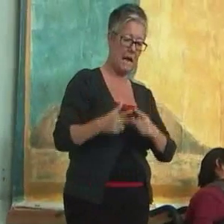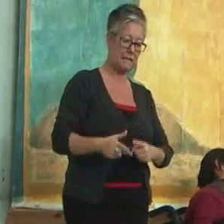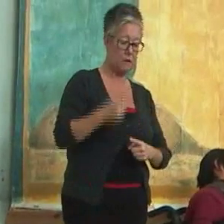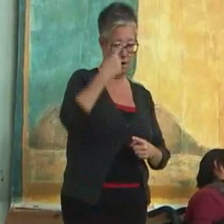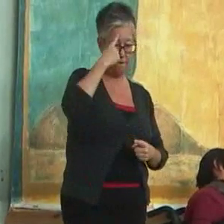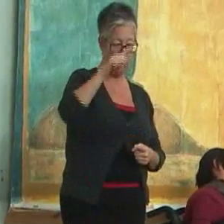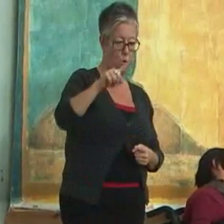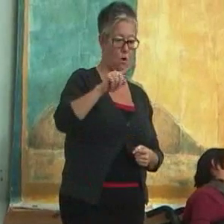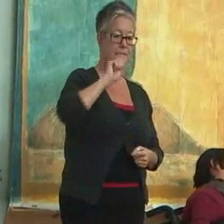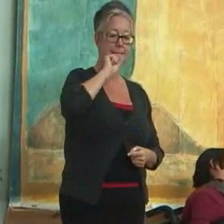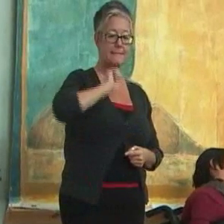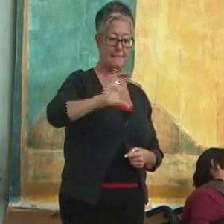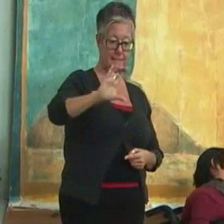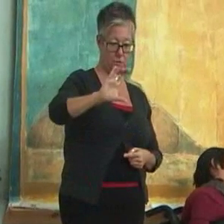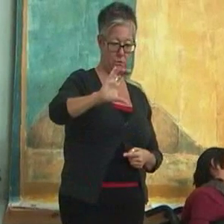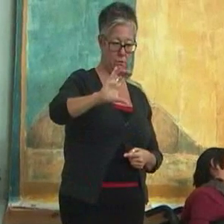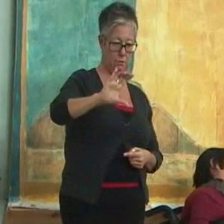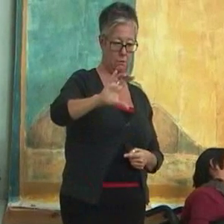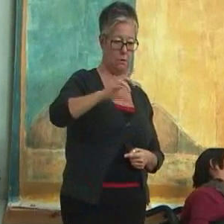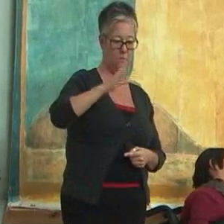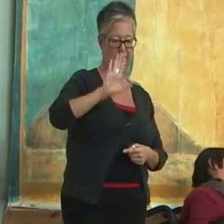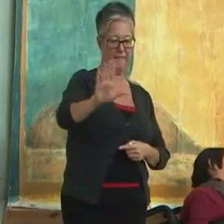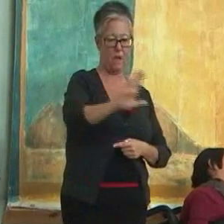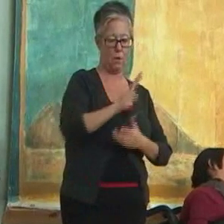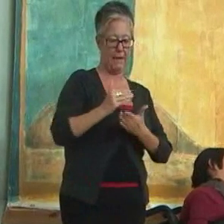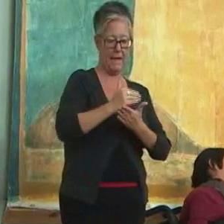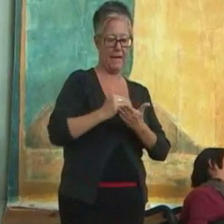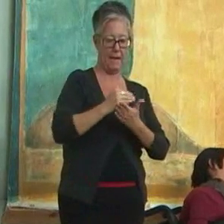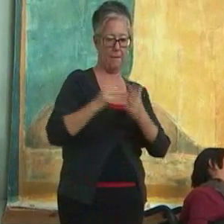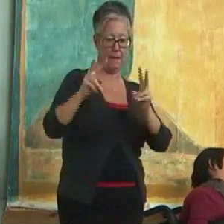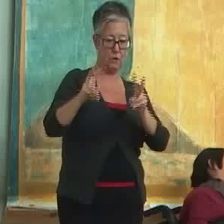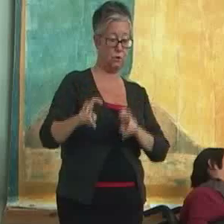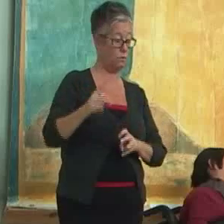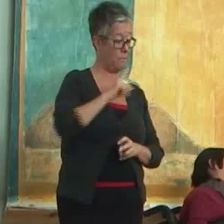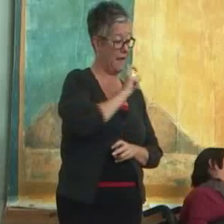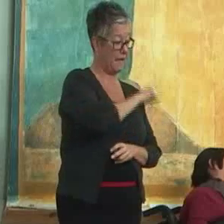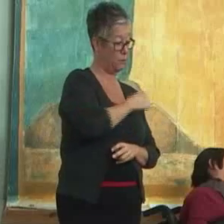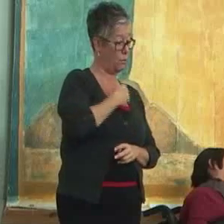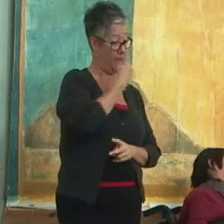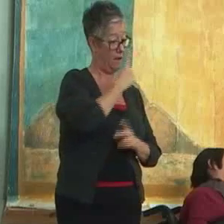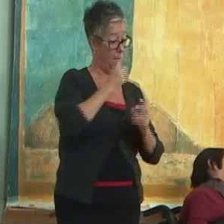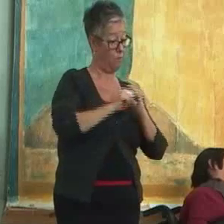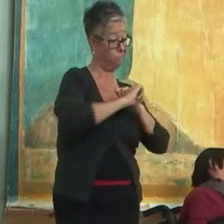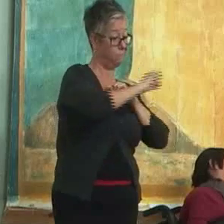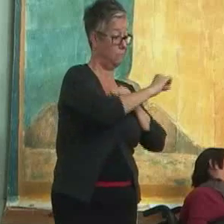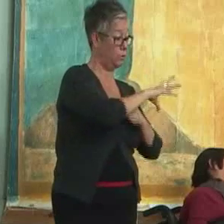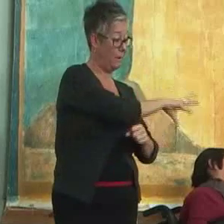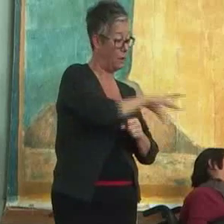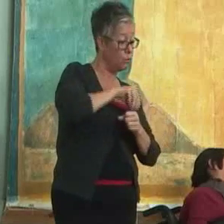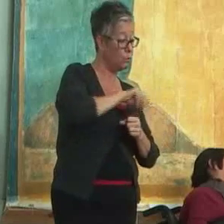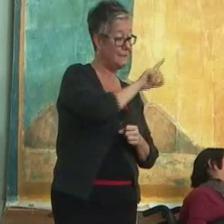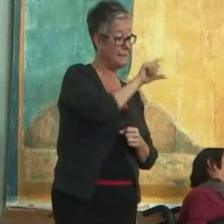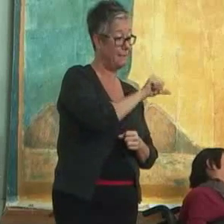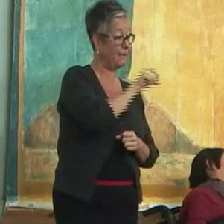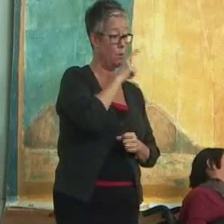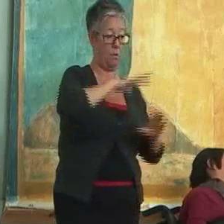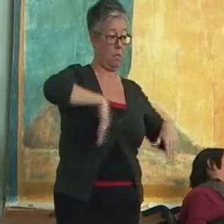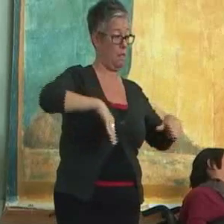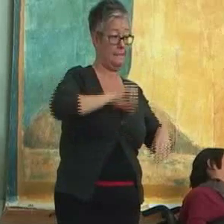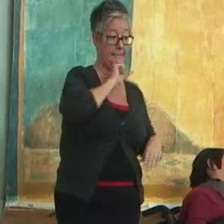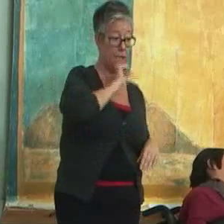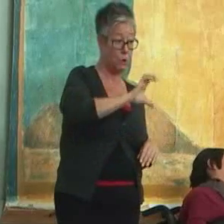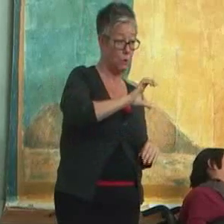because of the income issues that they face. Would you extend that to people with disabilities who do not fall into the category of